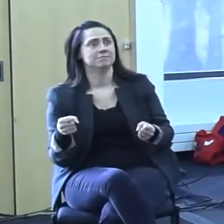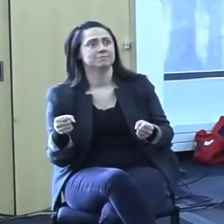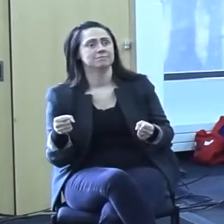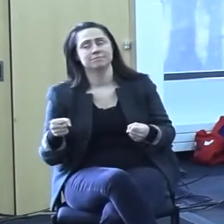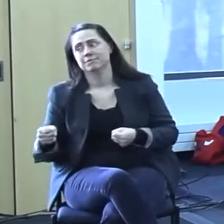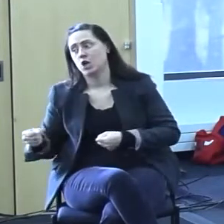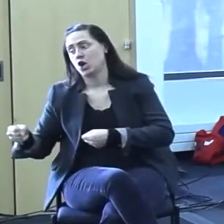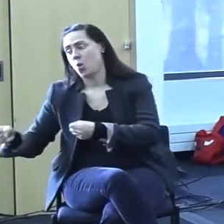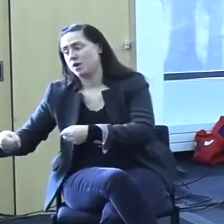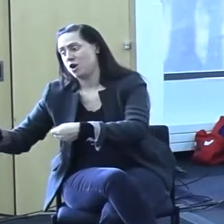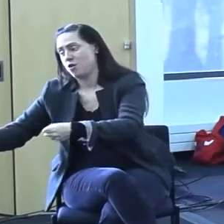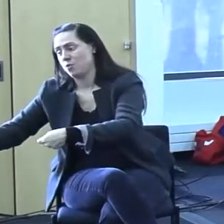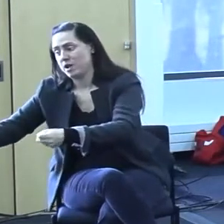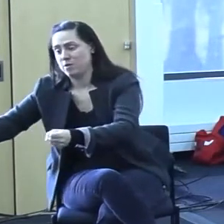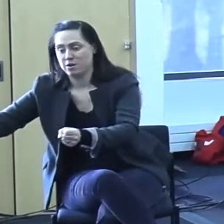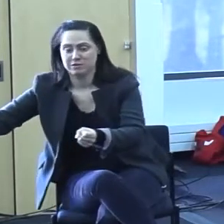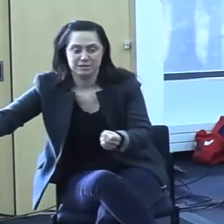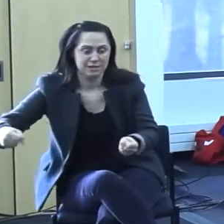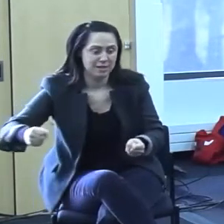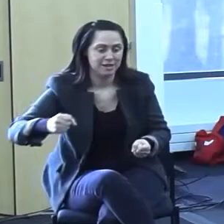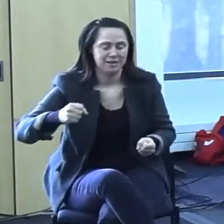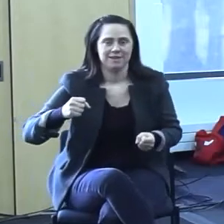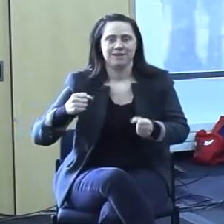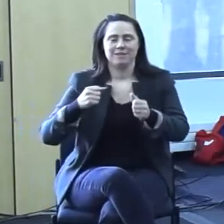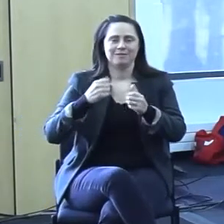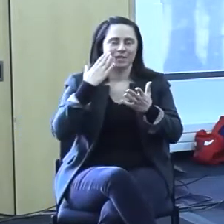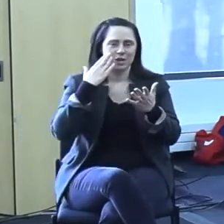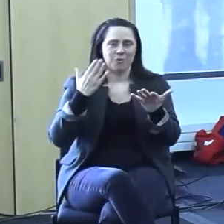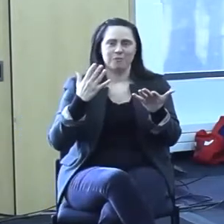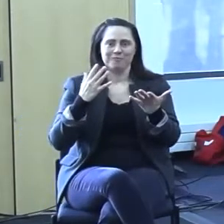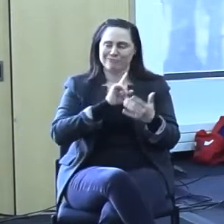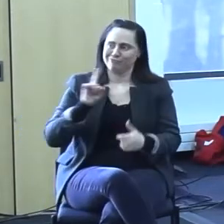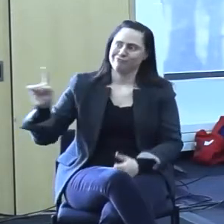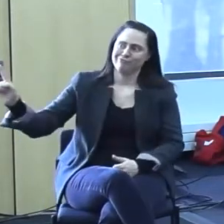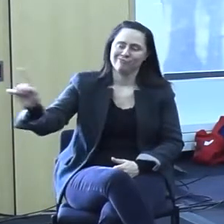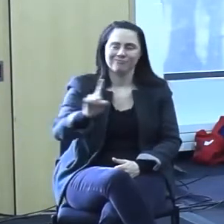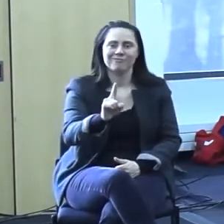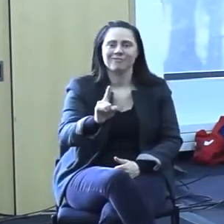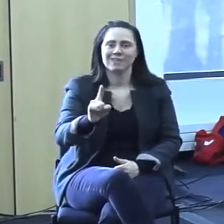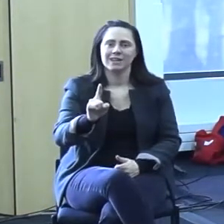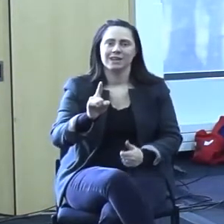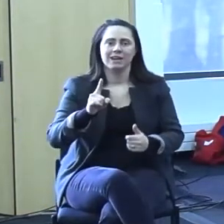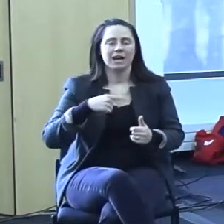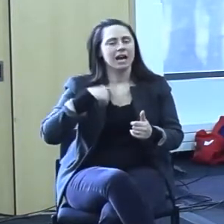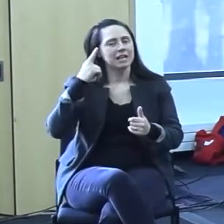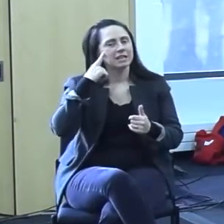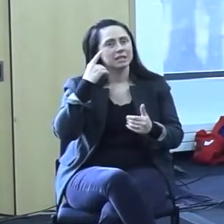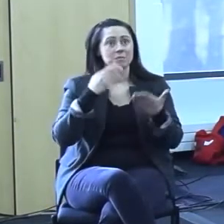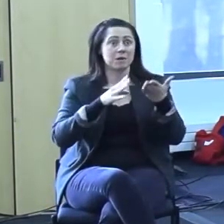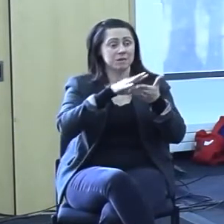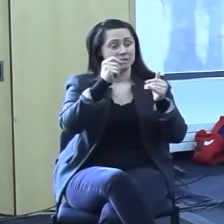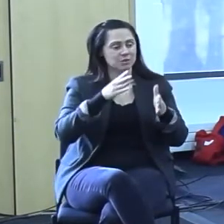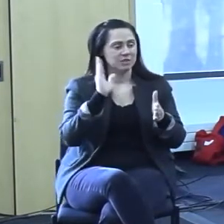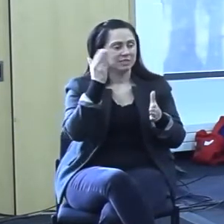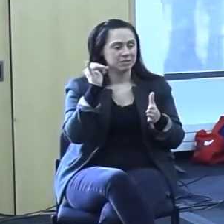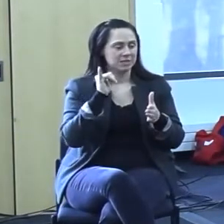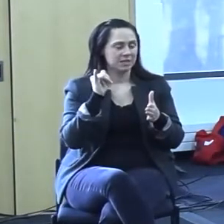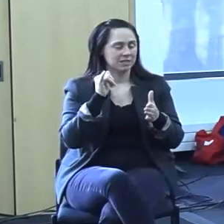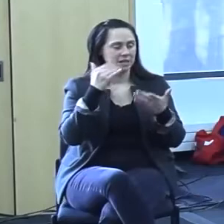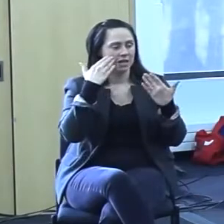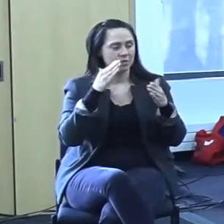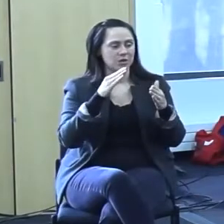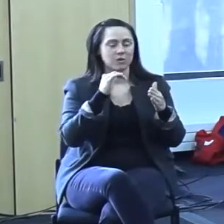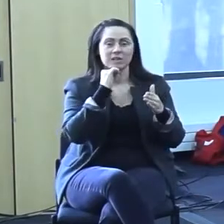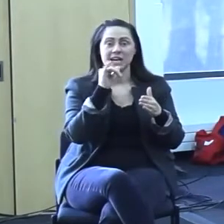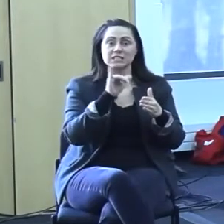way around out of your way. So I think that maybe students, because it seems like, I don't know, like not